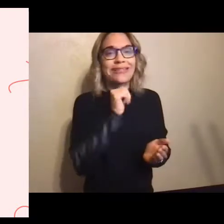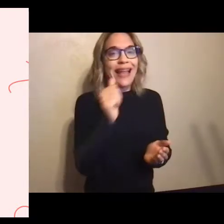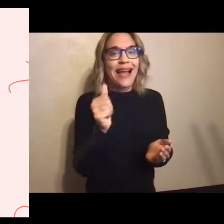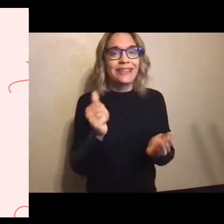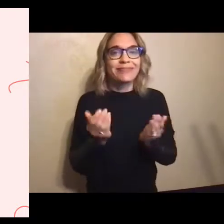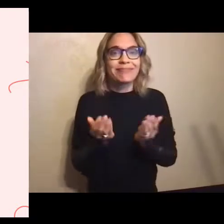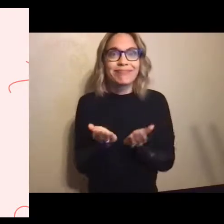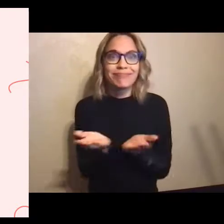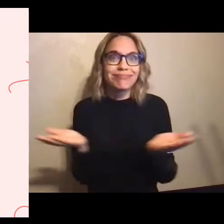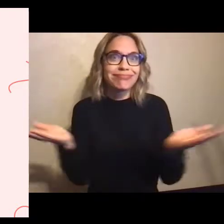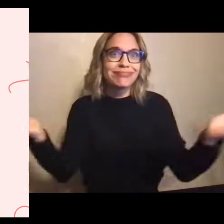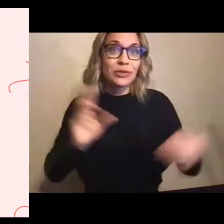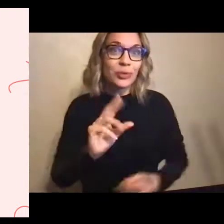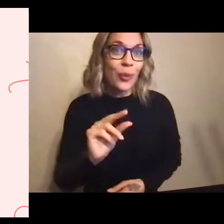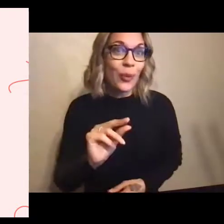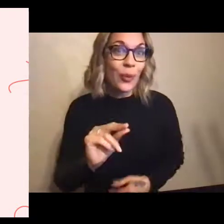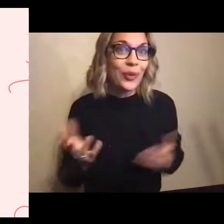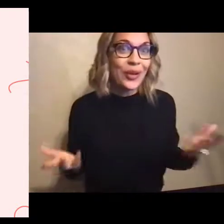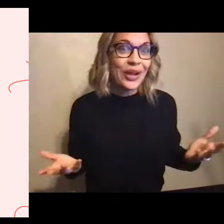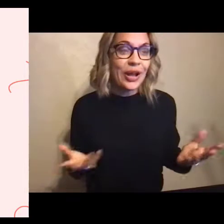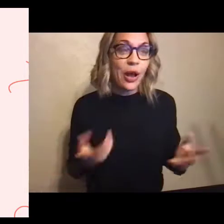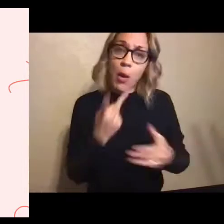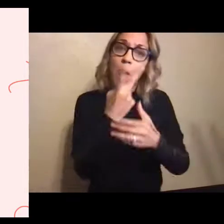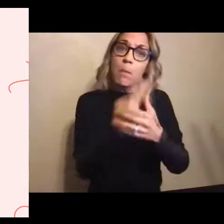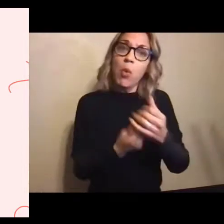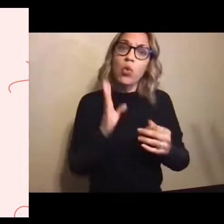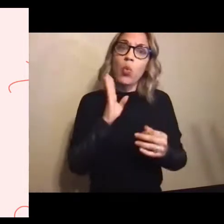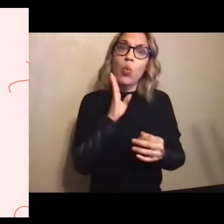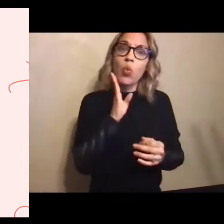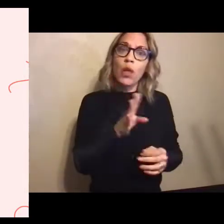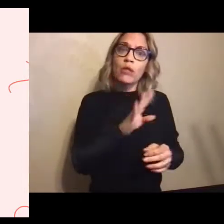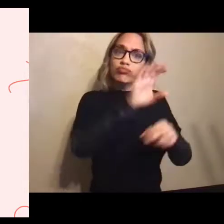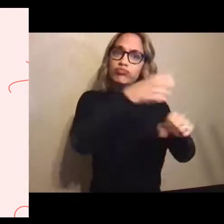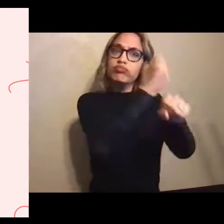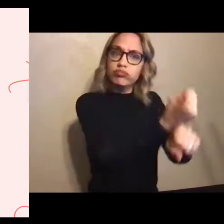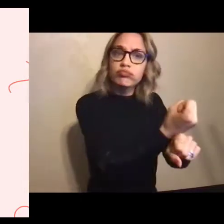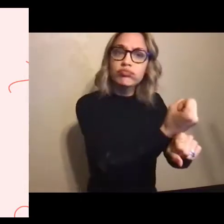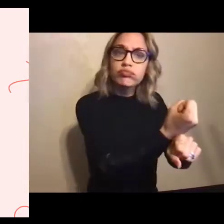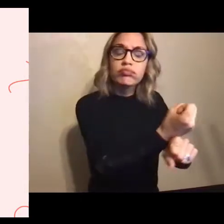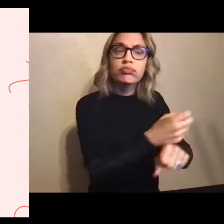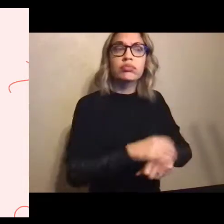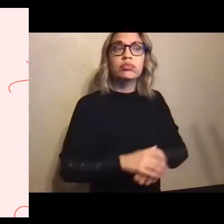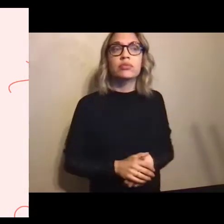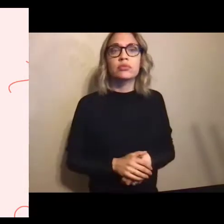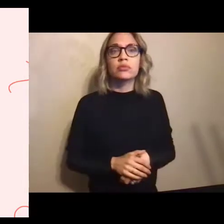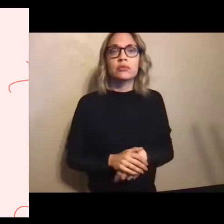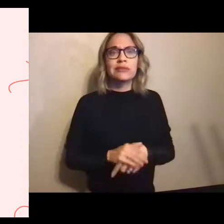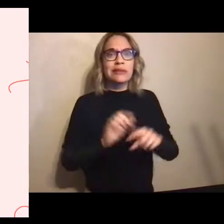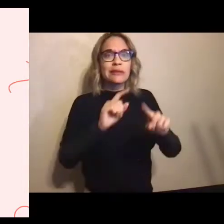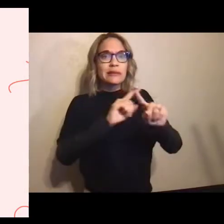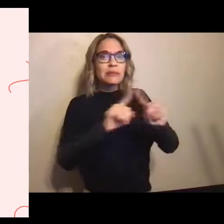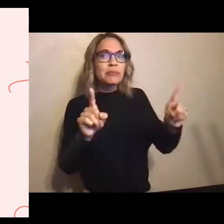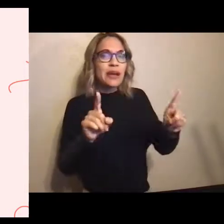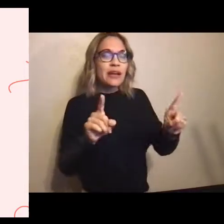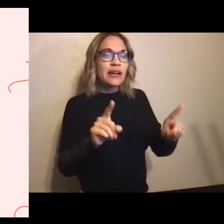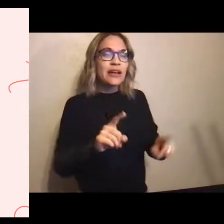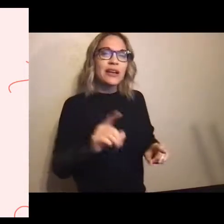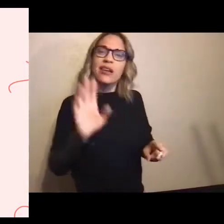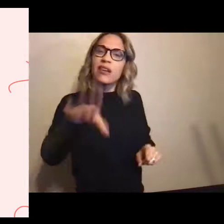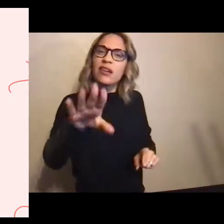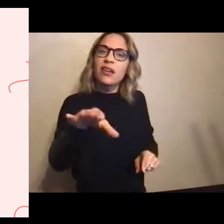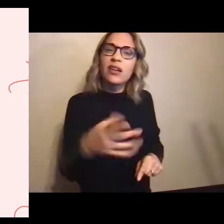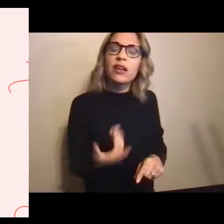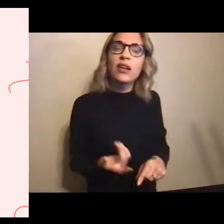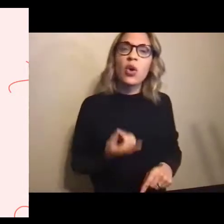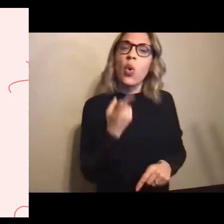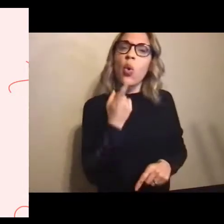Both of them have boats. Neither of them are going to float away. They're both docked. They're both